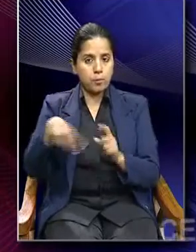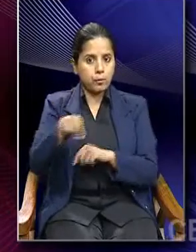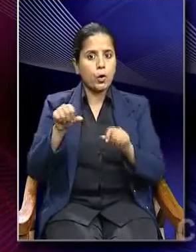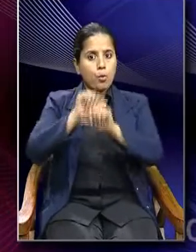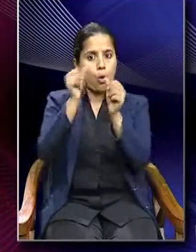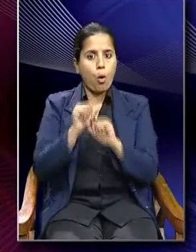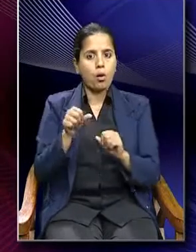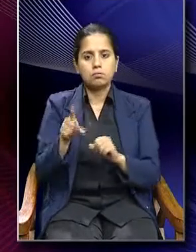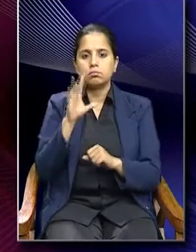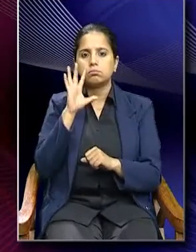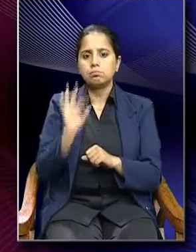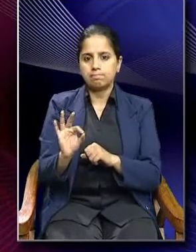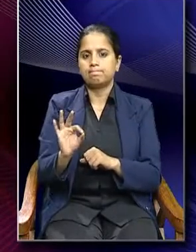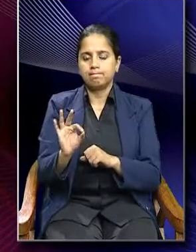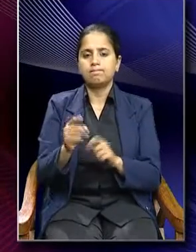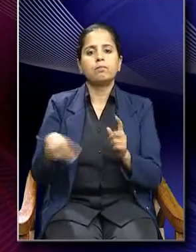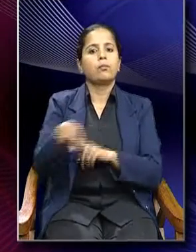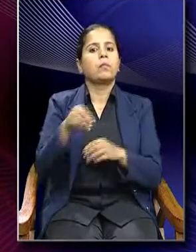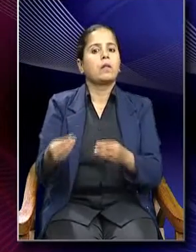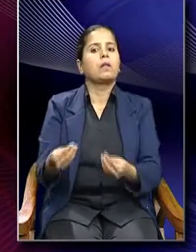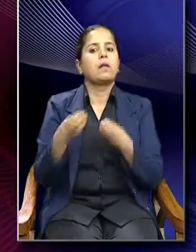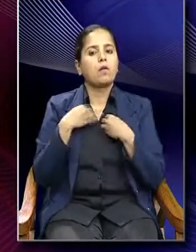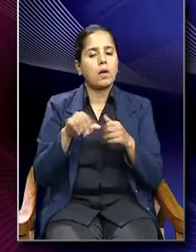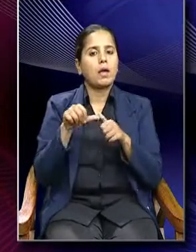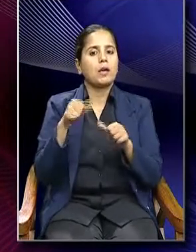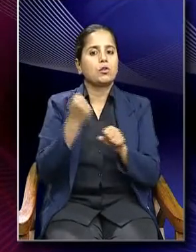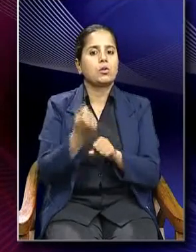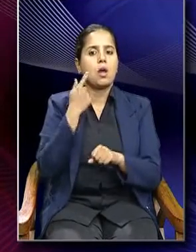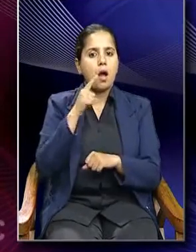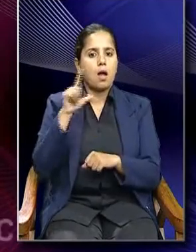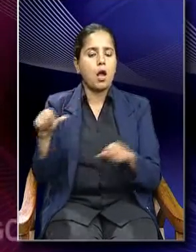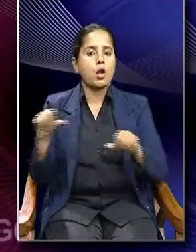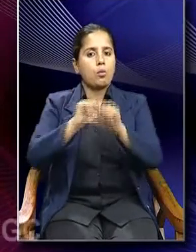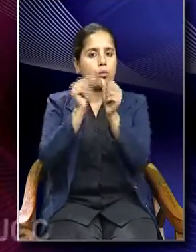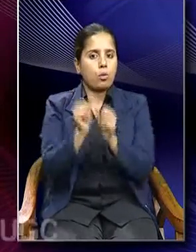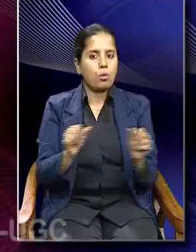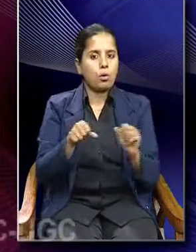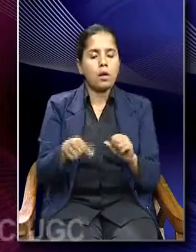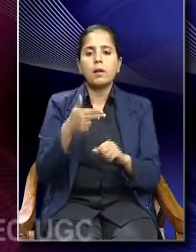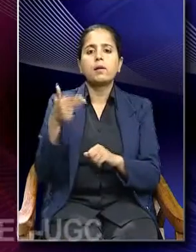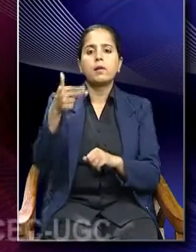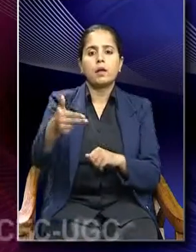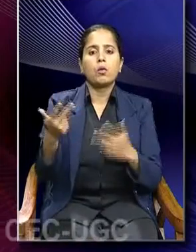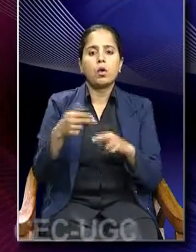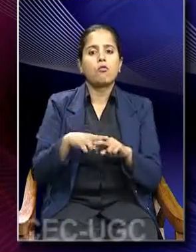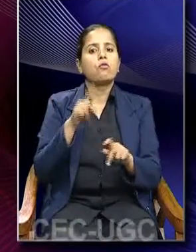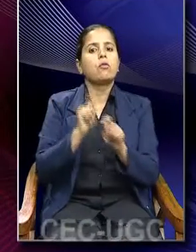becomes significant. He has given this AGIL model, which he called as the